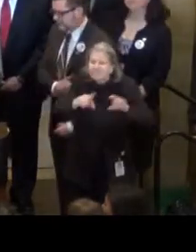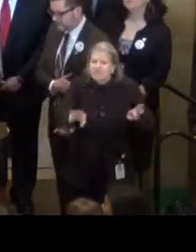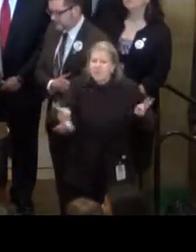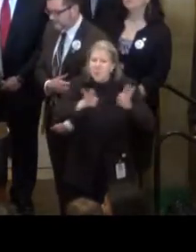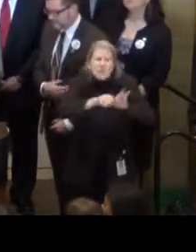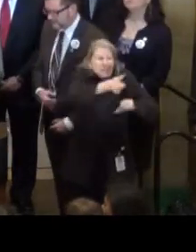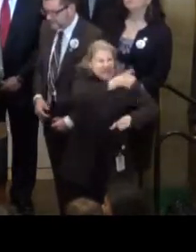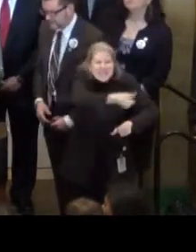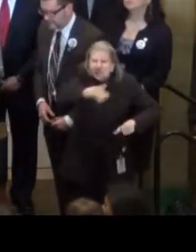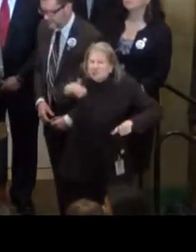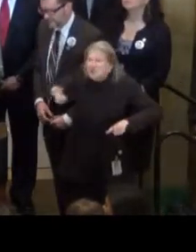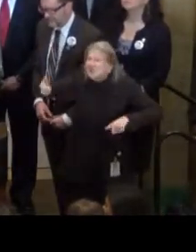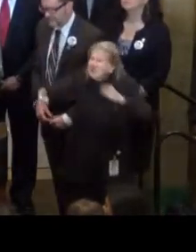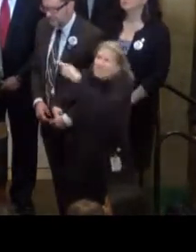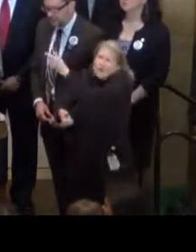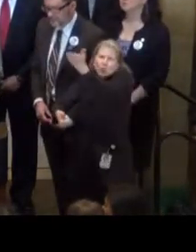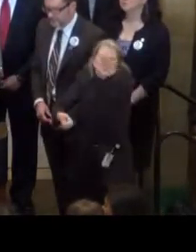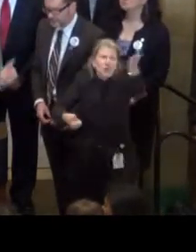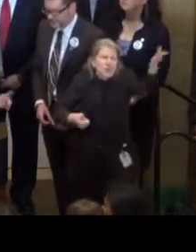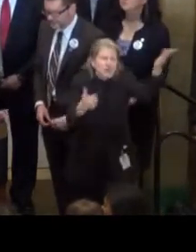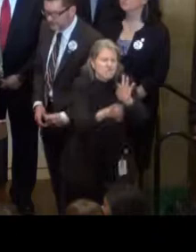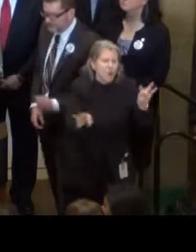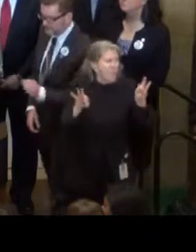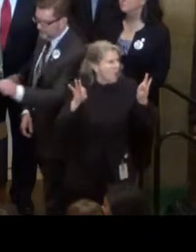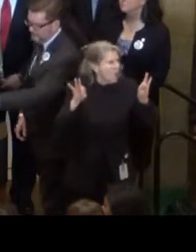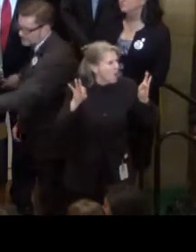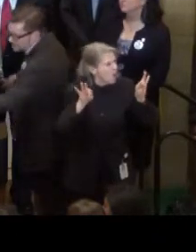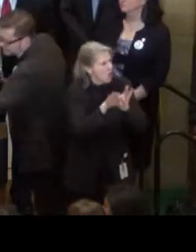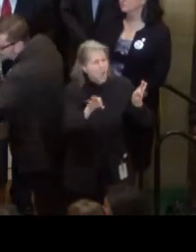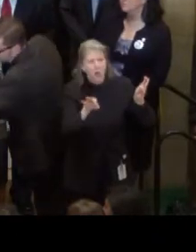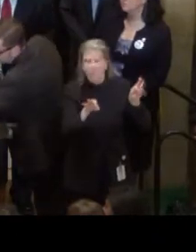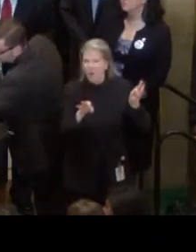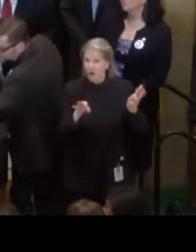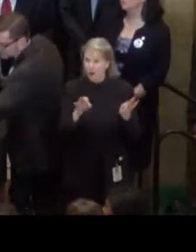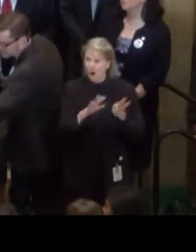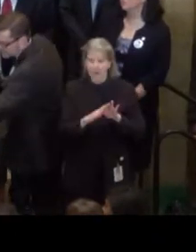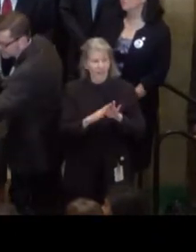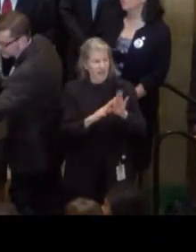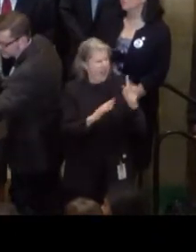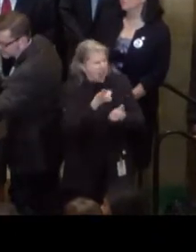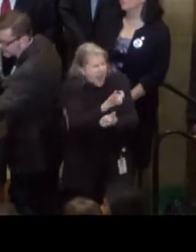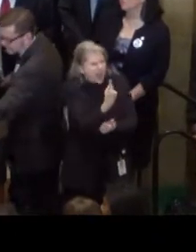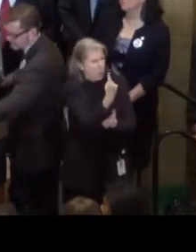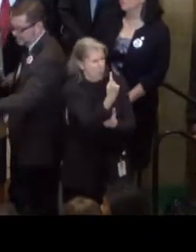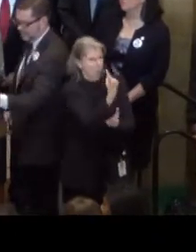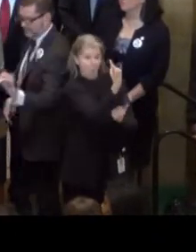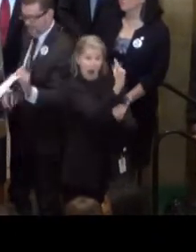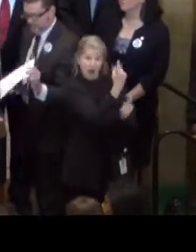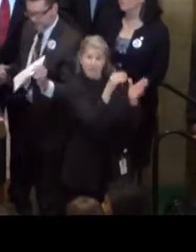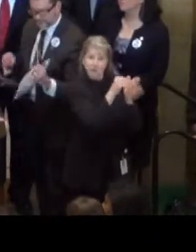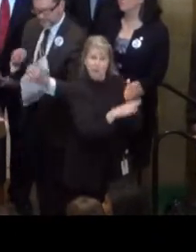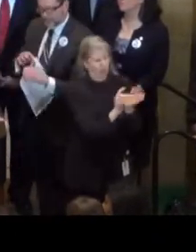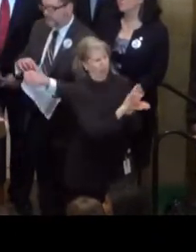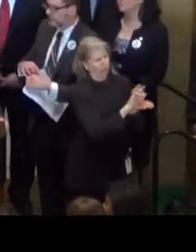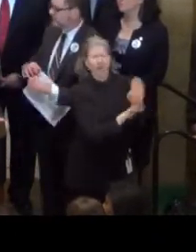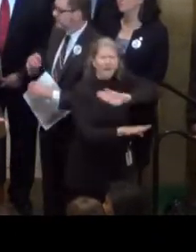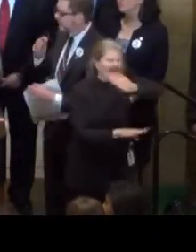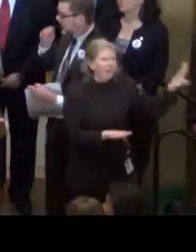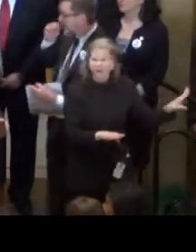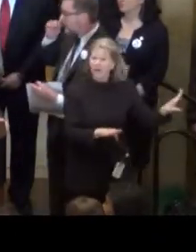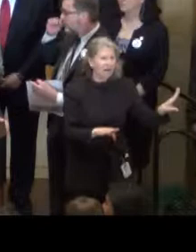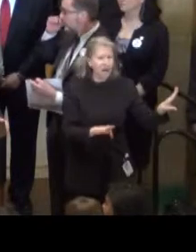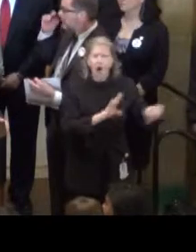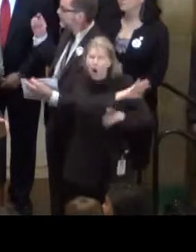each and every one of you, to set any of you aside, to let any of you fall beside or